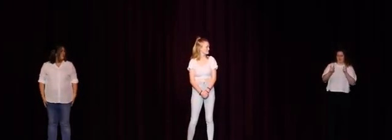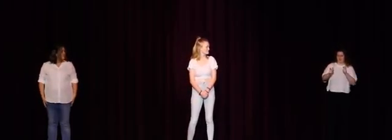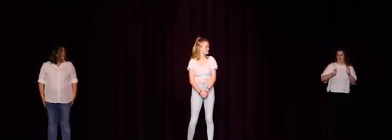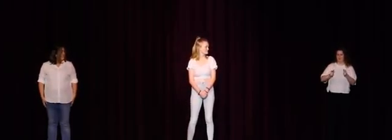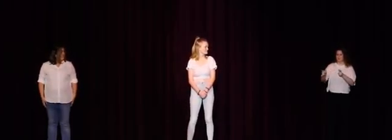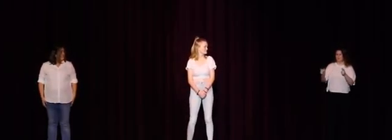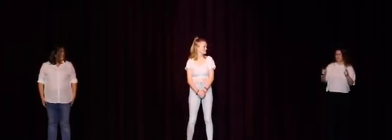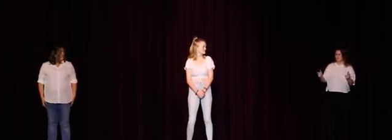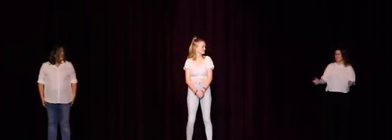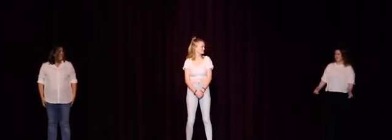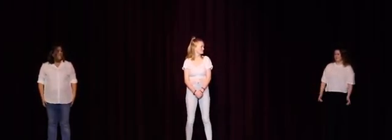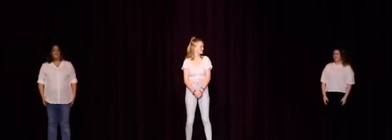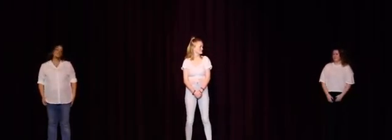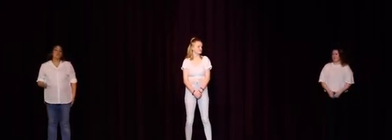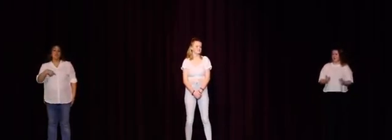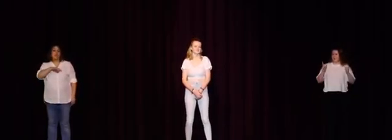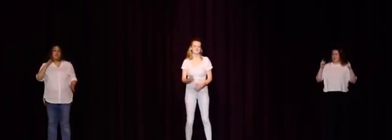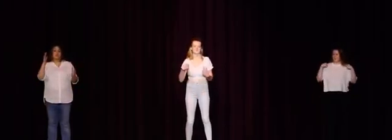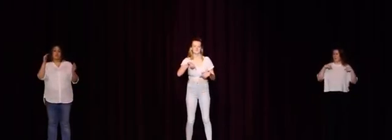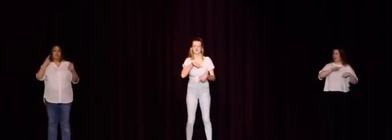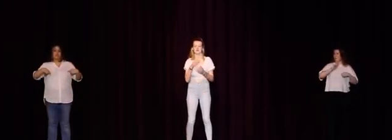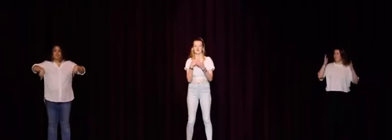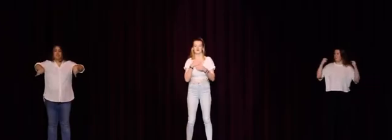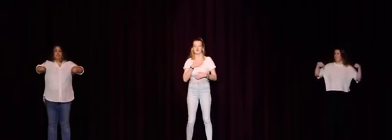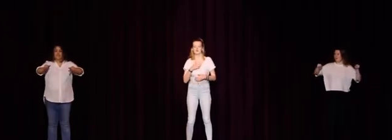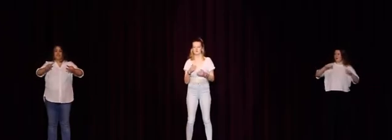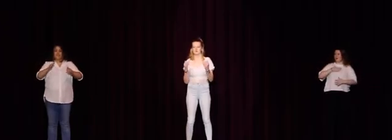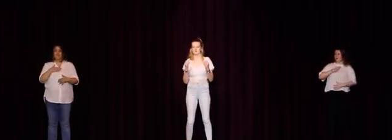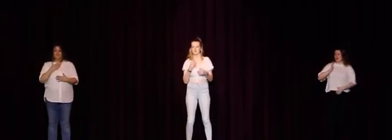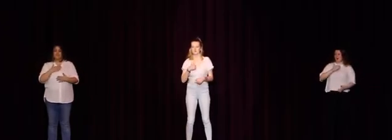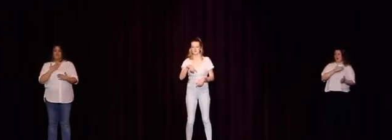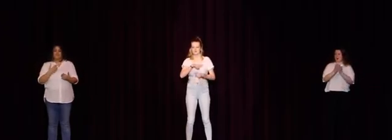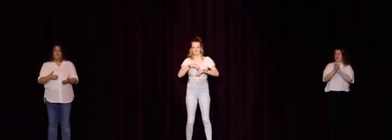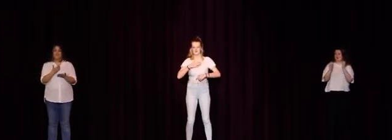control. We hope you enjoy our handshake song.